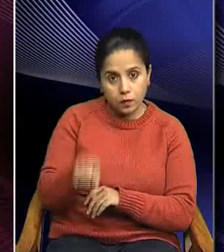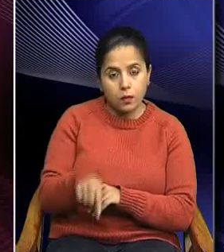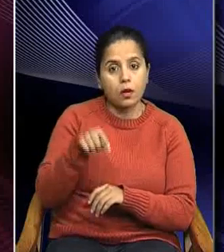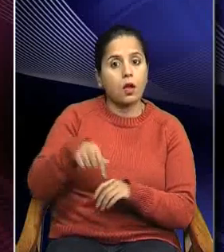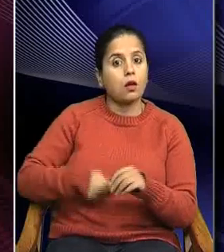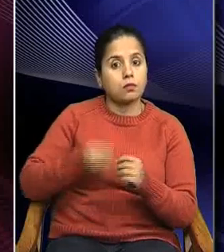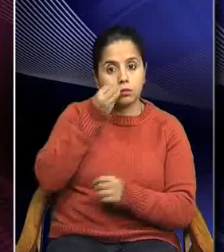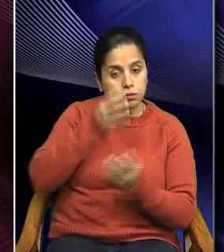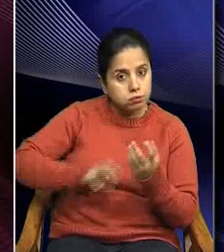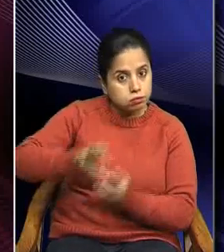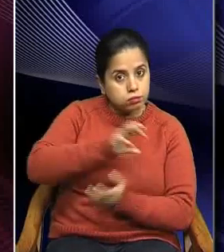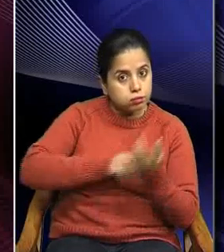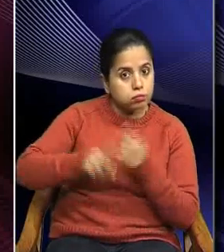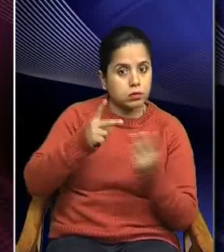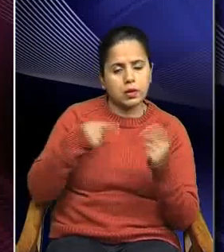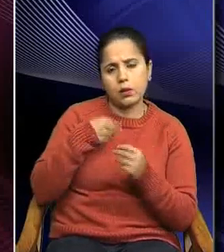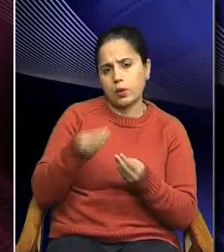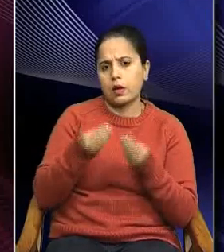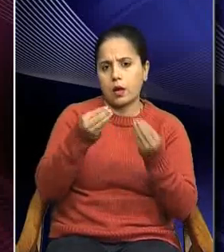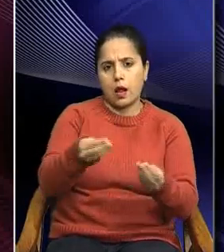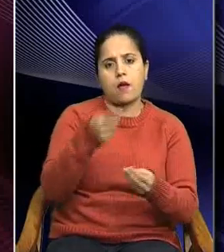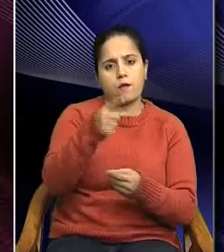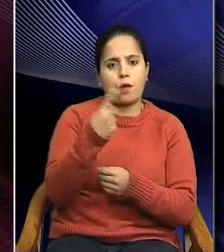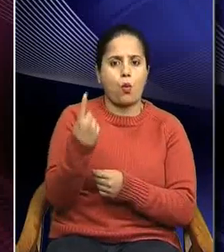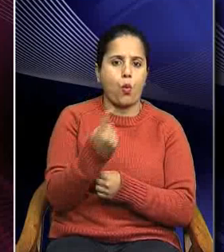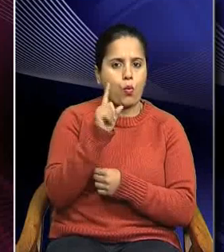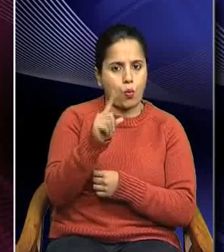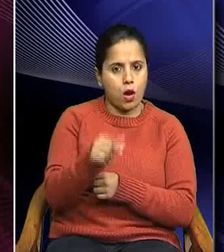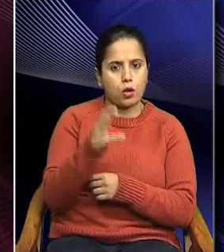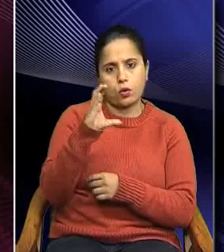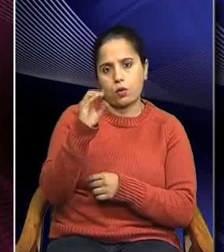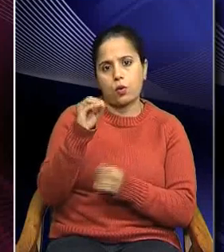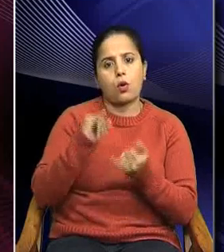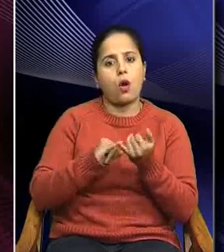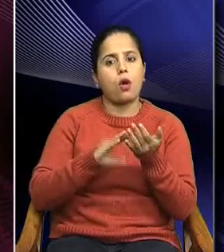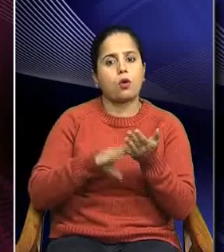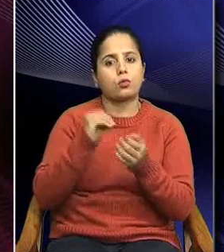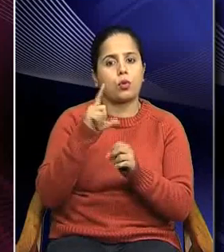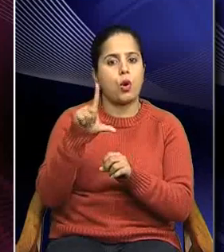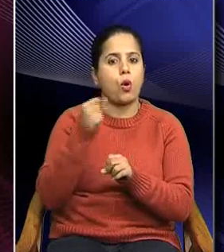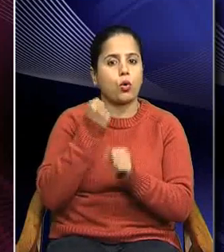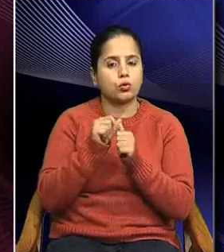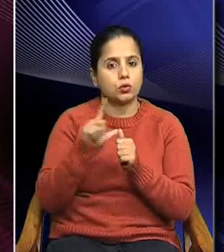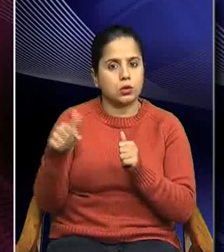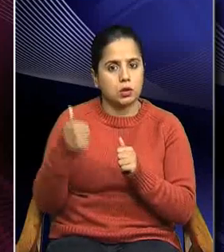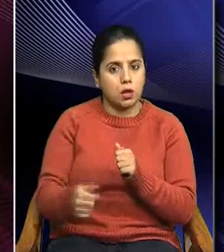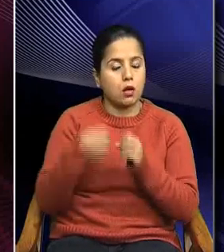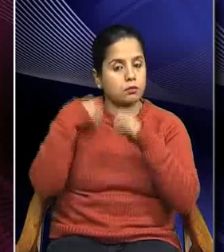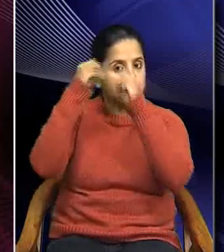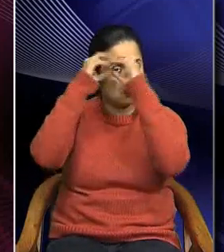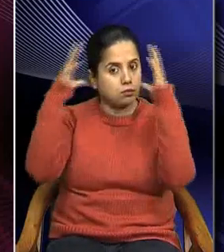just give you the cosmological imagery that was